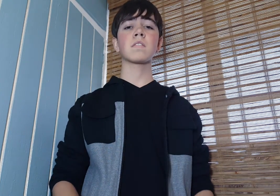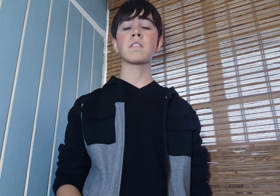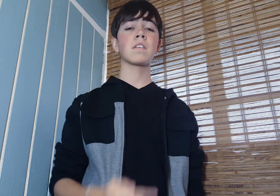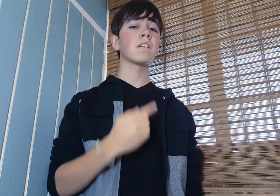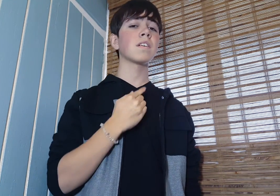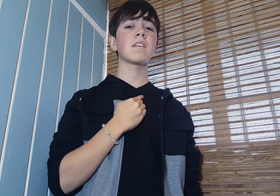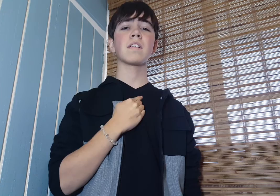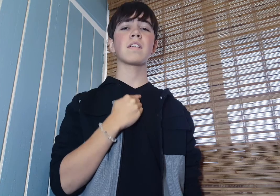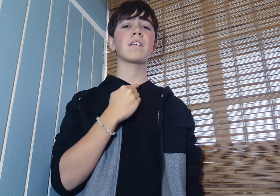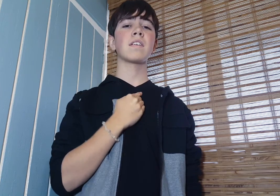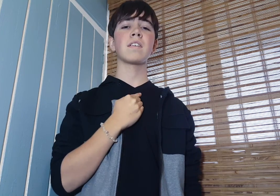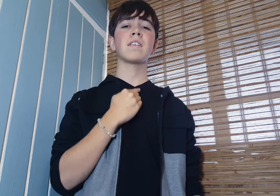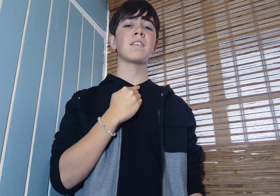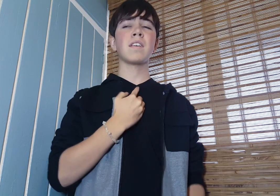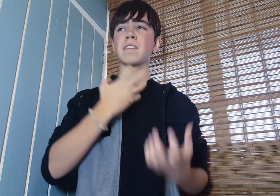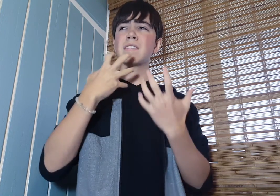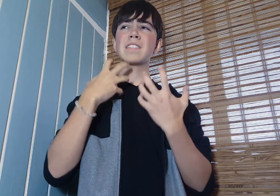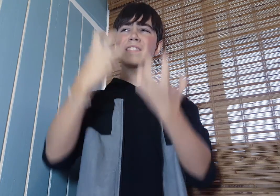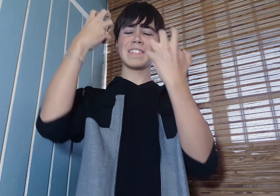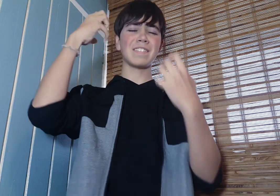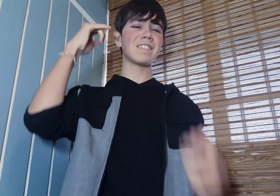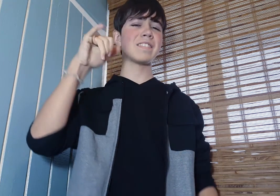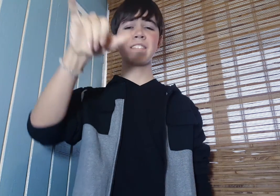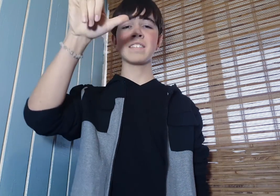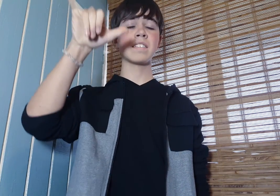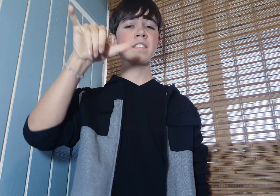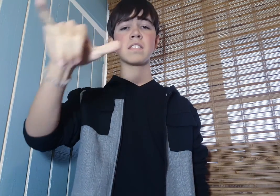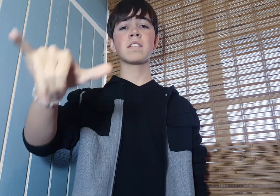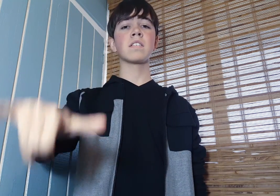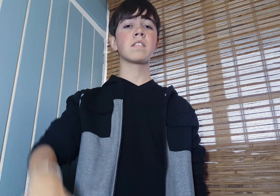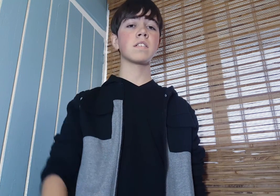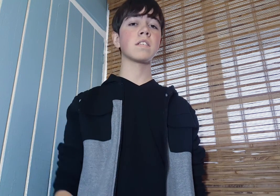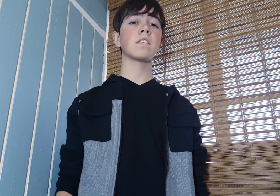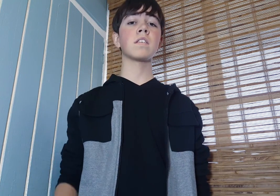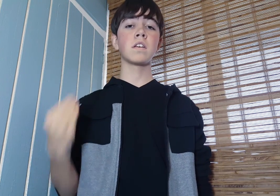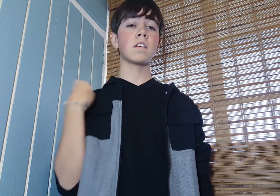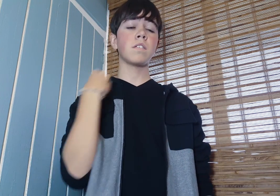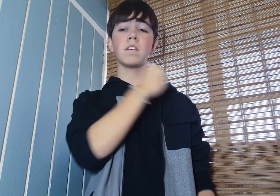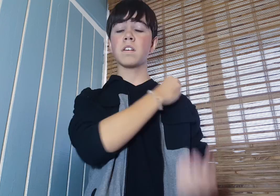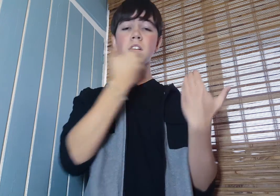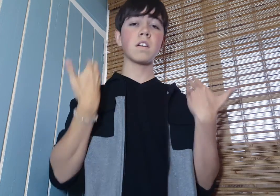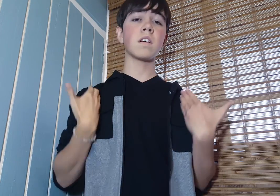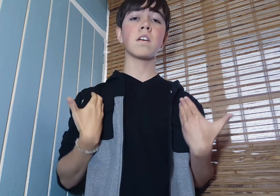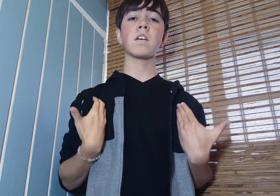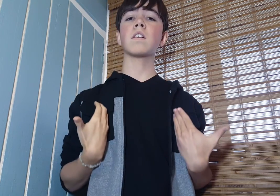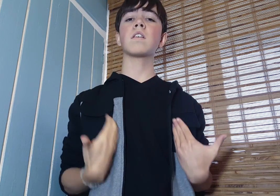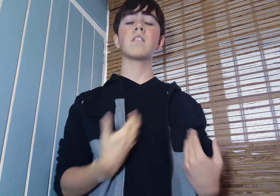I could scream forever We are the